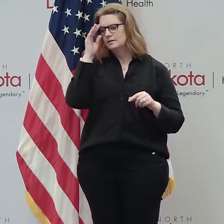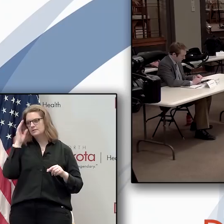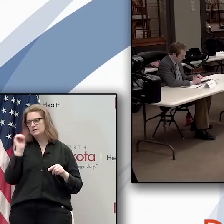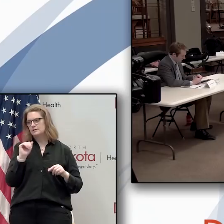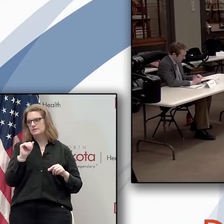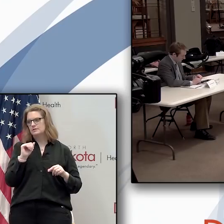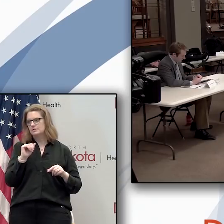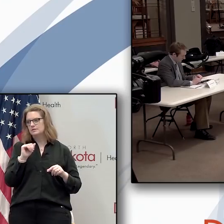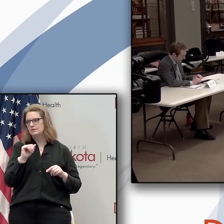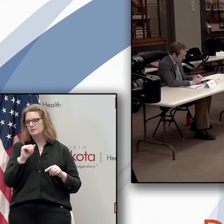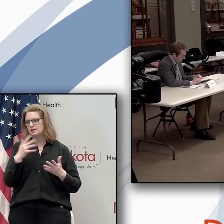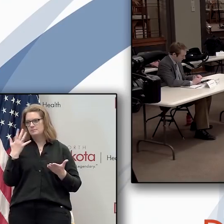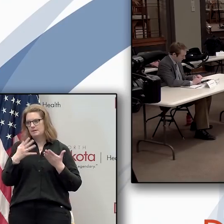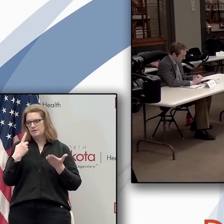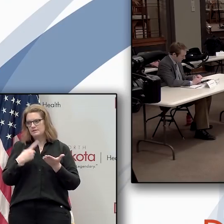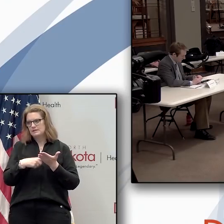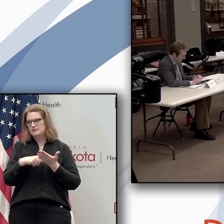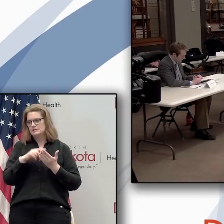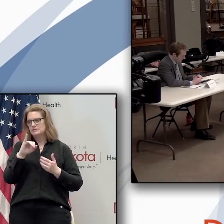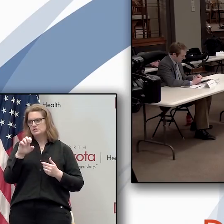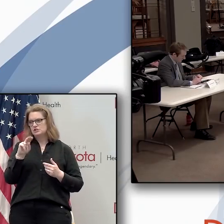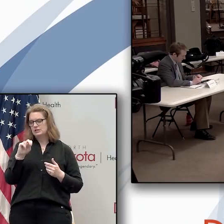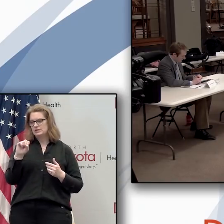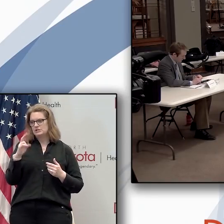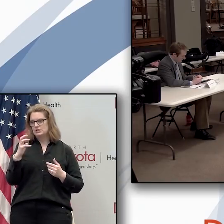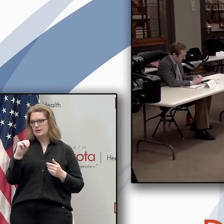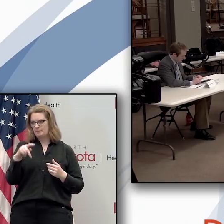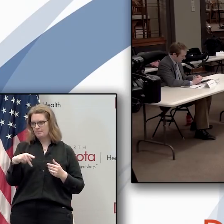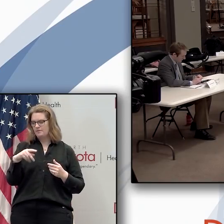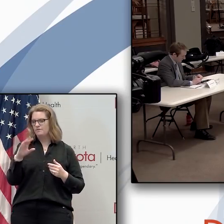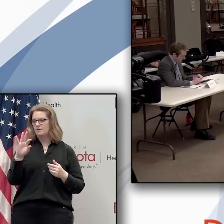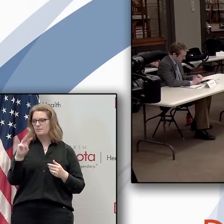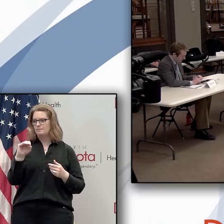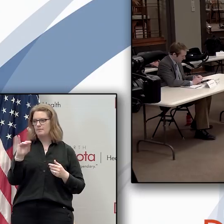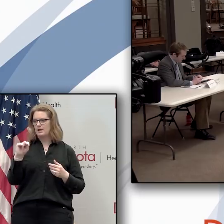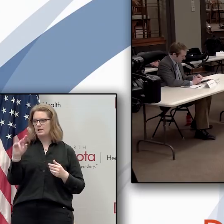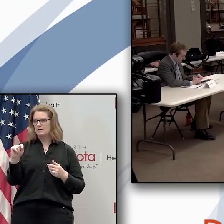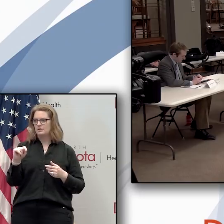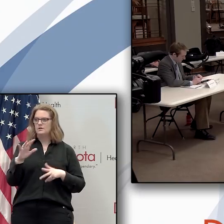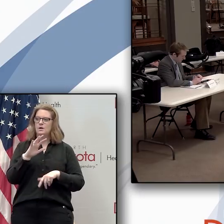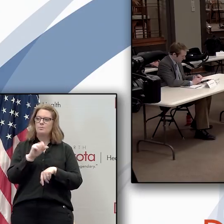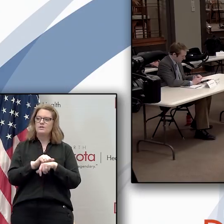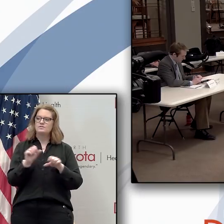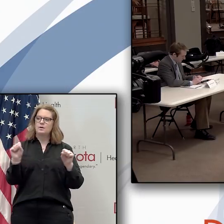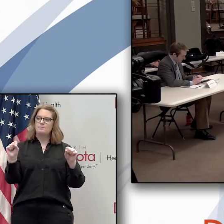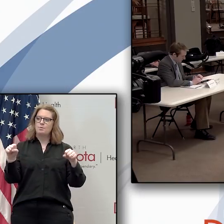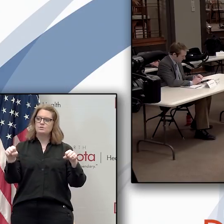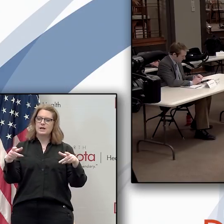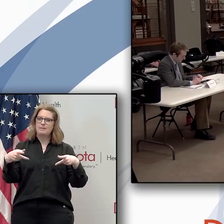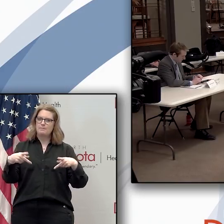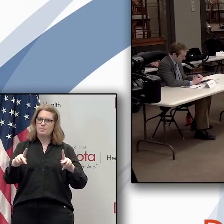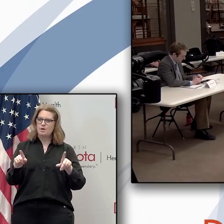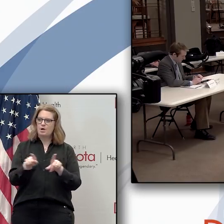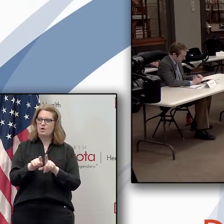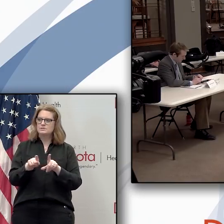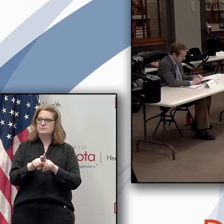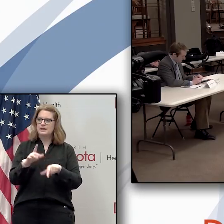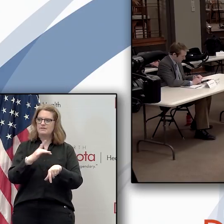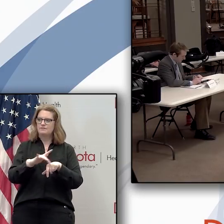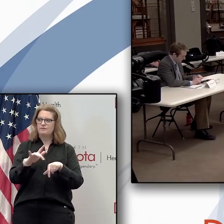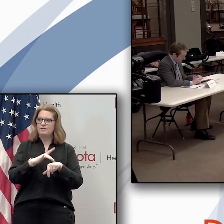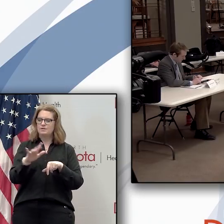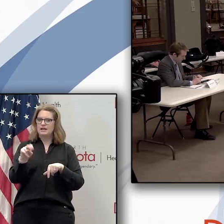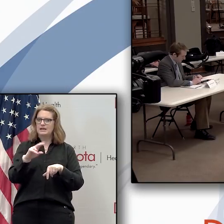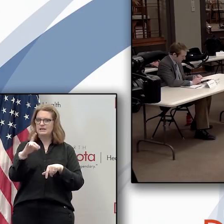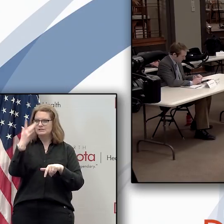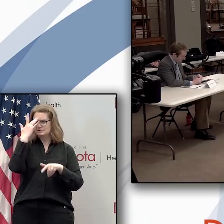And then you may have touched on this. Gene Schemp, Hometown Radio Group. Will appointments for motorcycle permits also become available with the ND